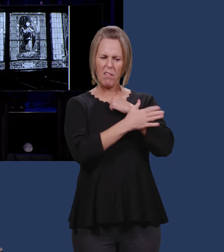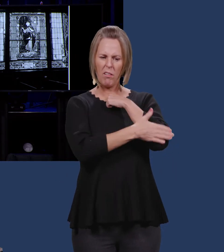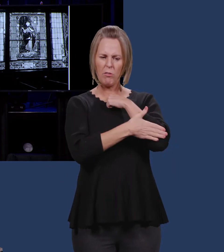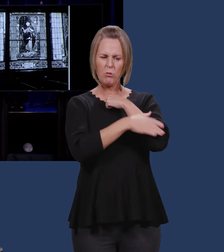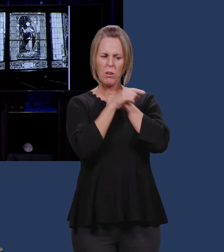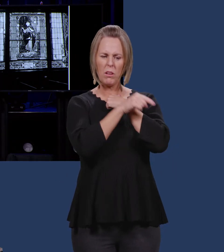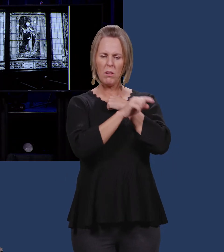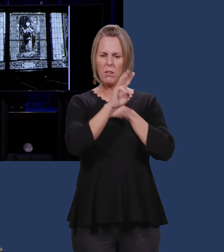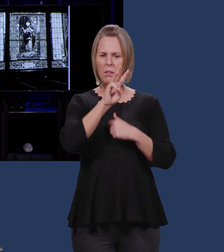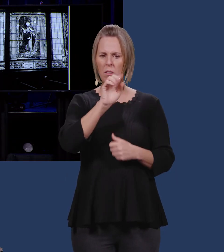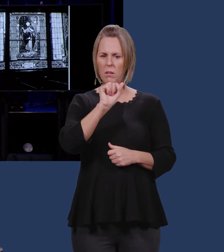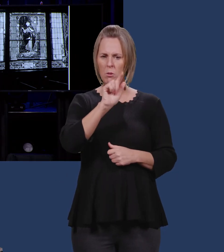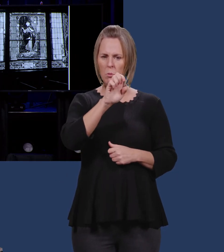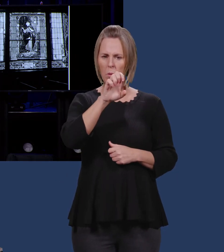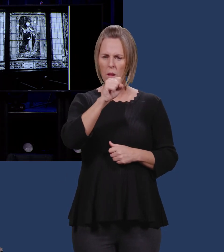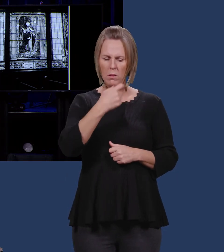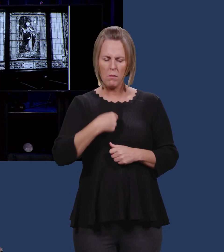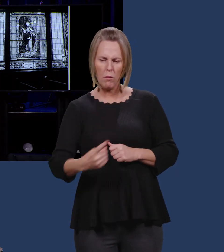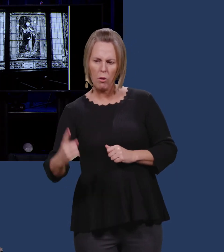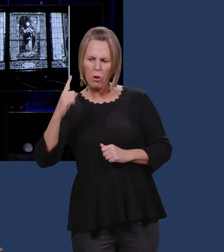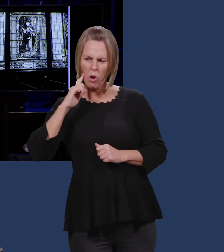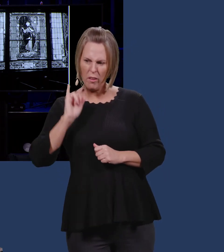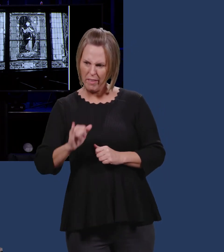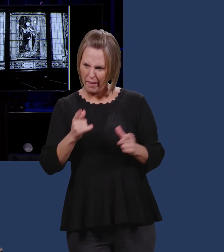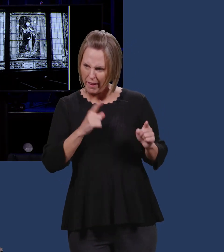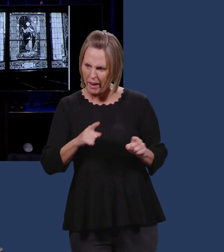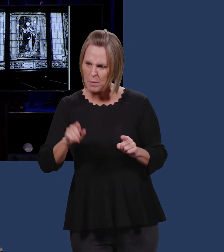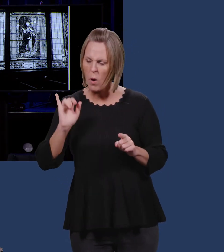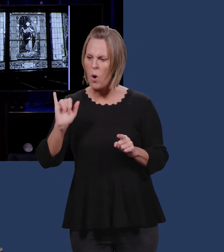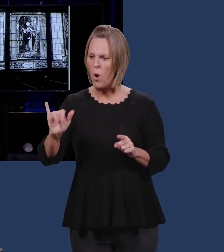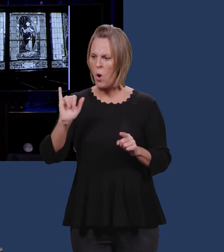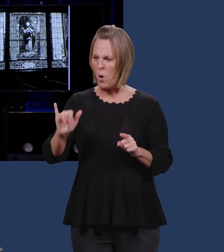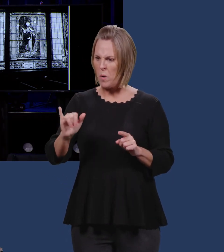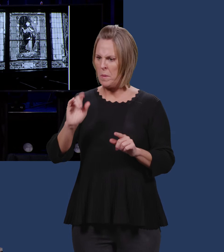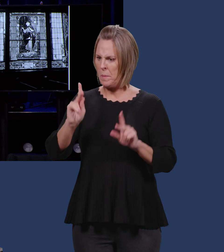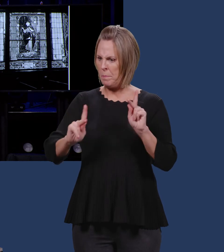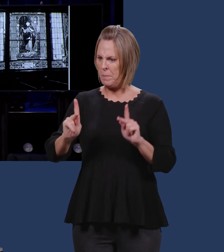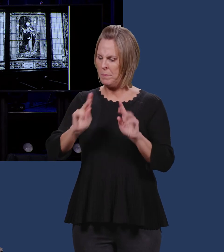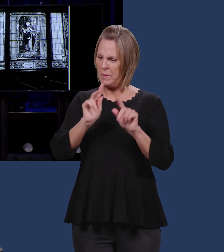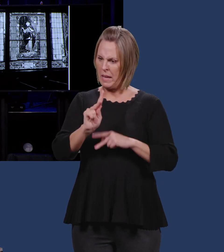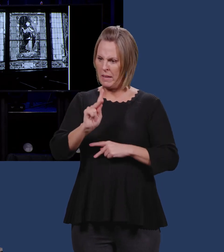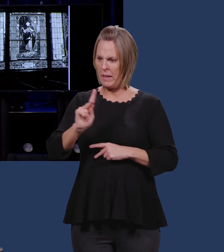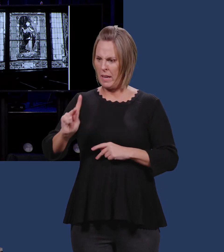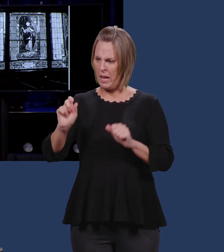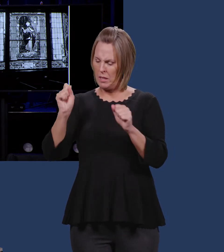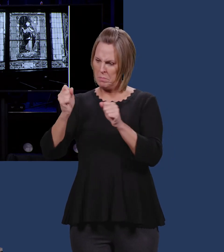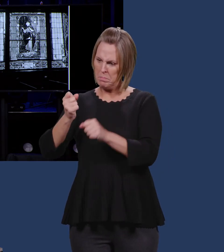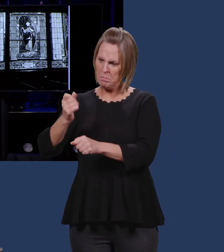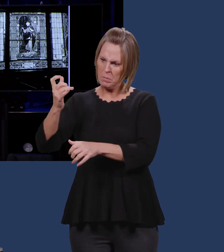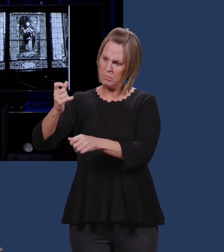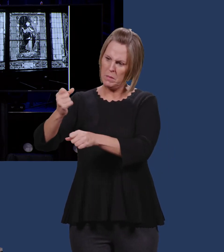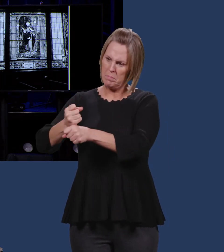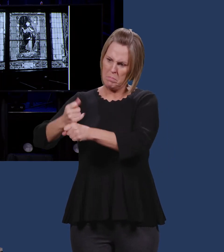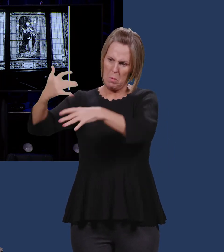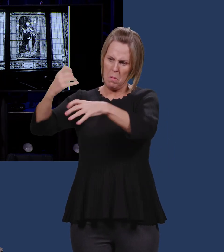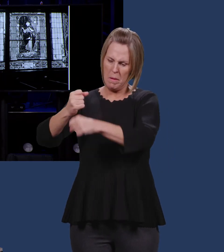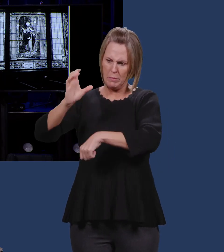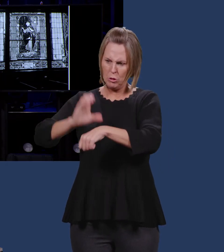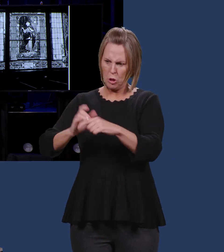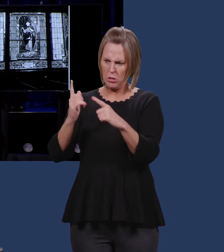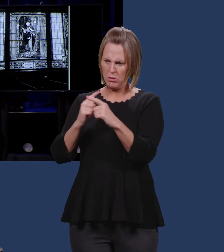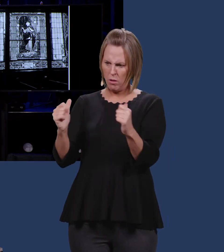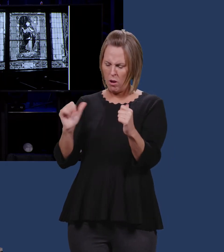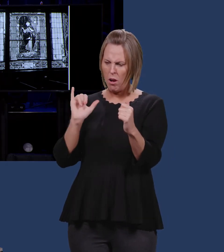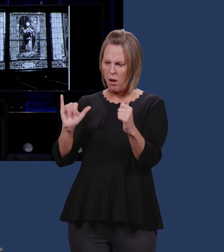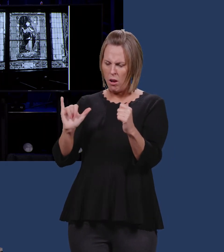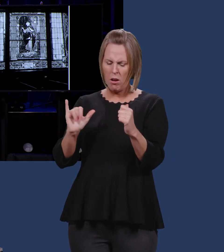who had great skill in making stained glass windows. And he took it upon himself to raise funds and to create a